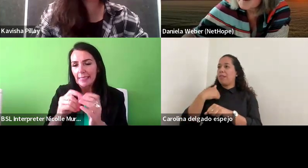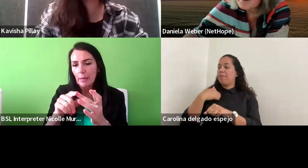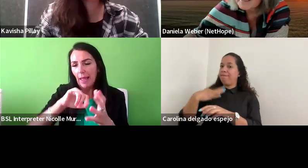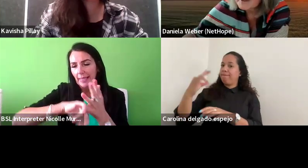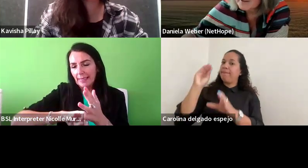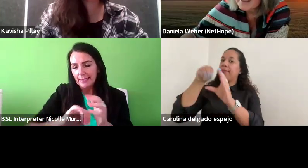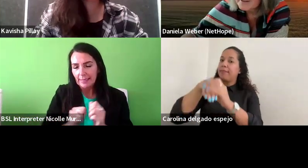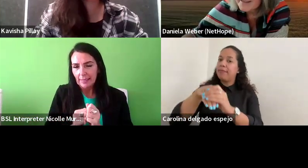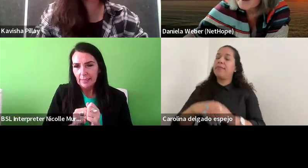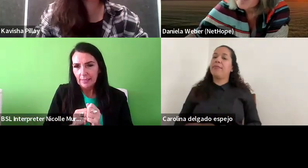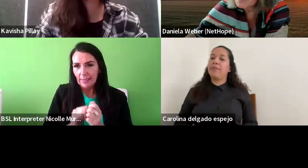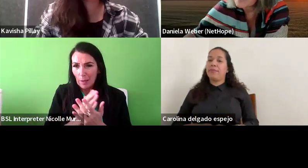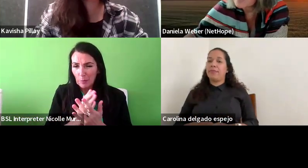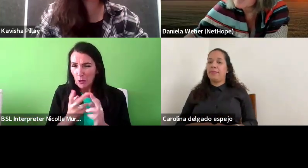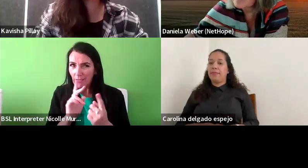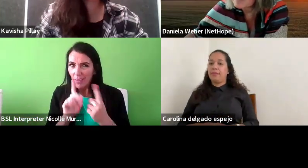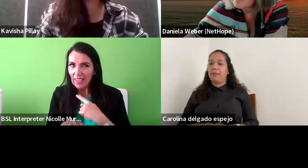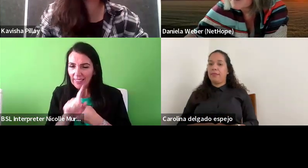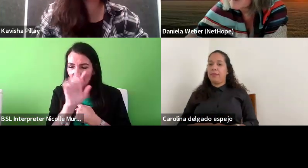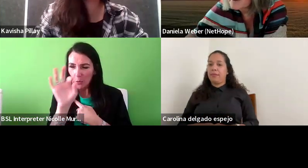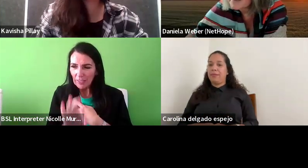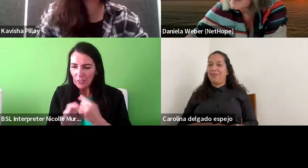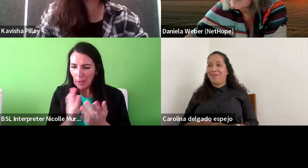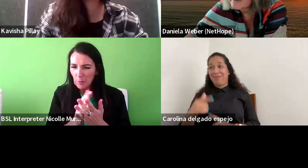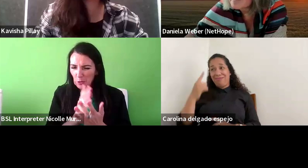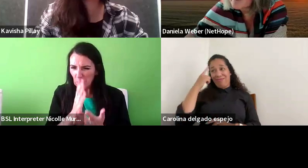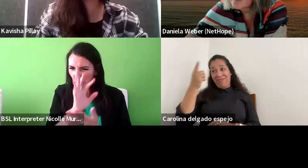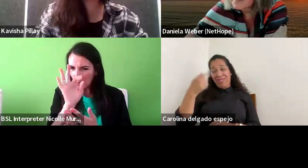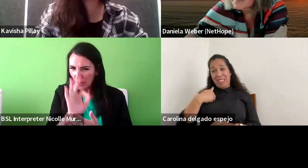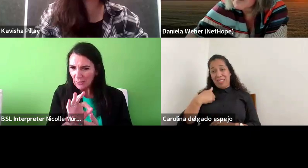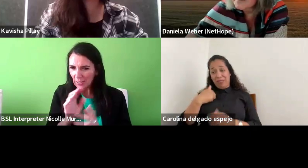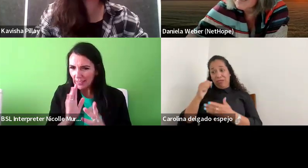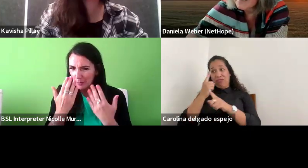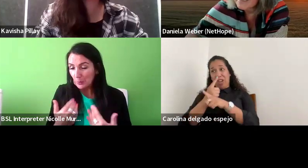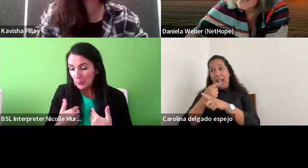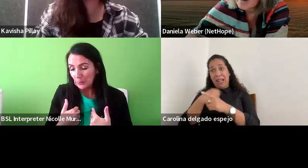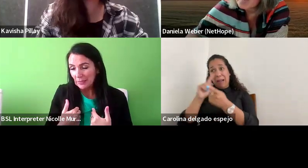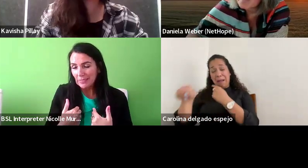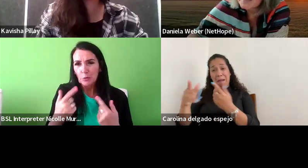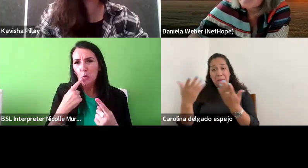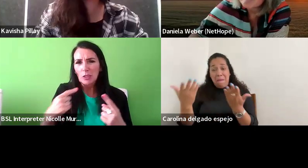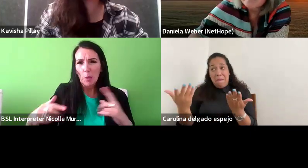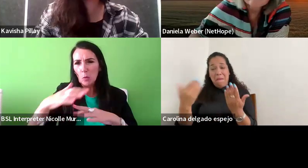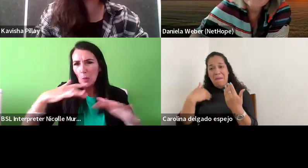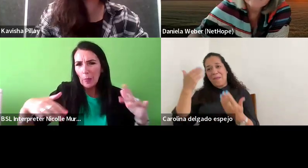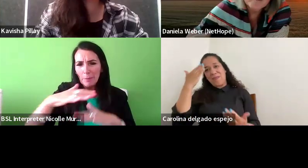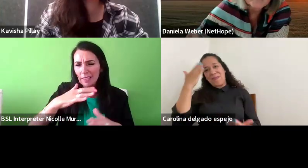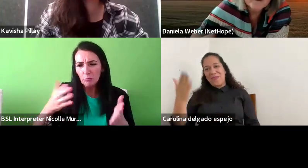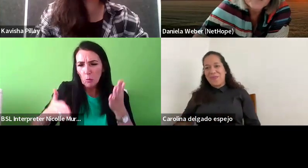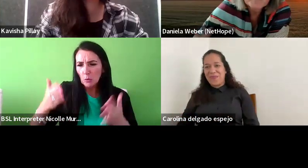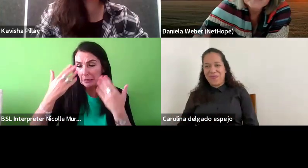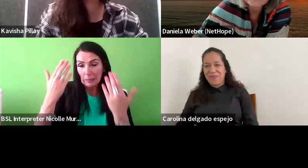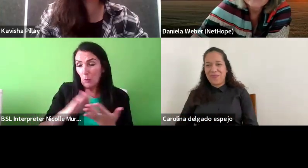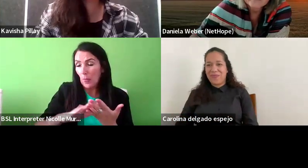if I'm addressing the question completely, because I'm not quite sure what the climate robotics mean, but I